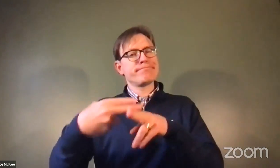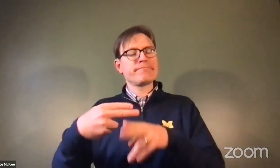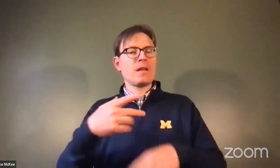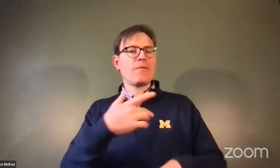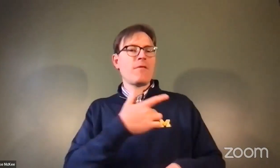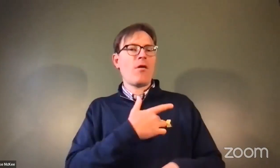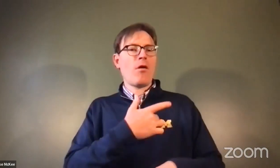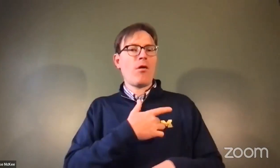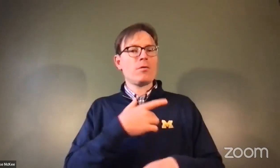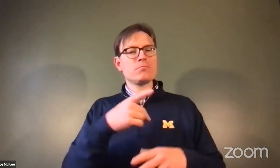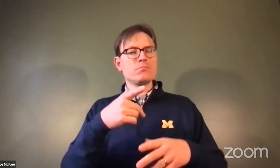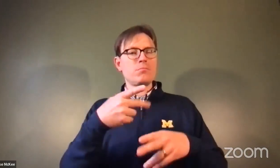failure.